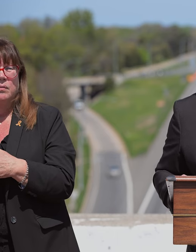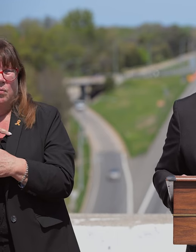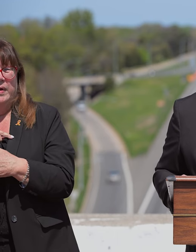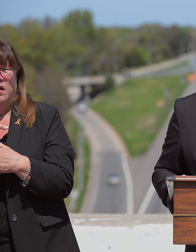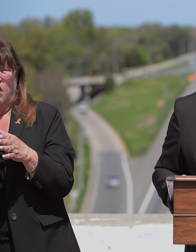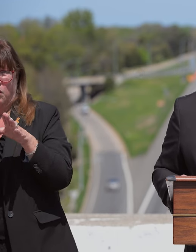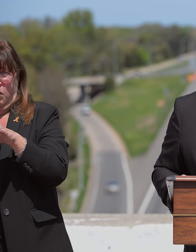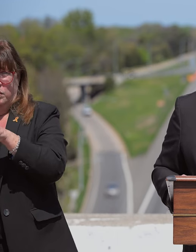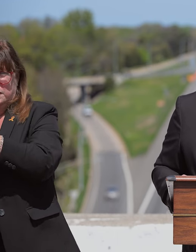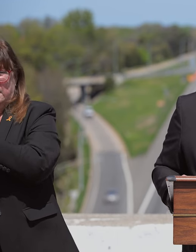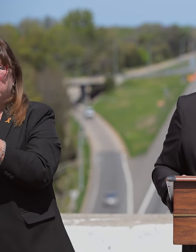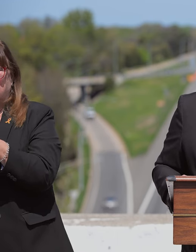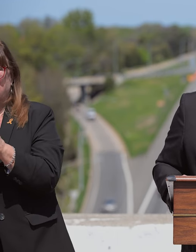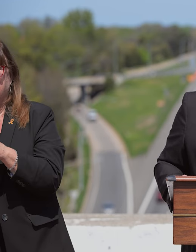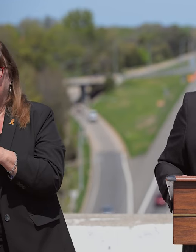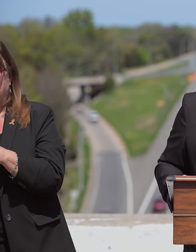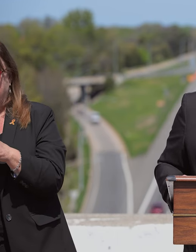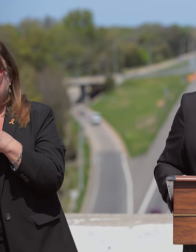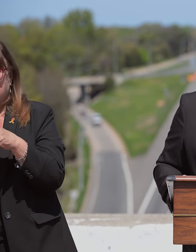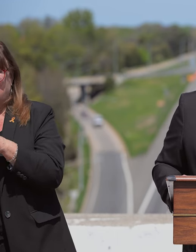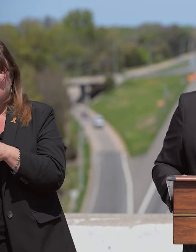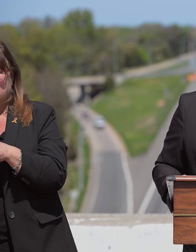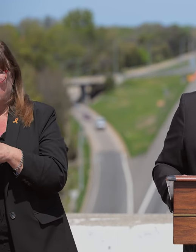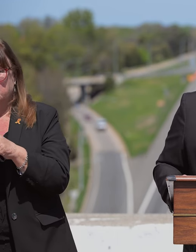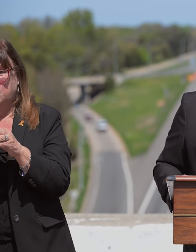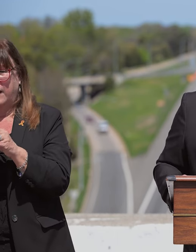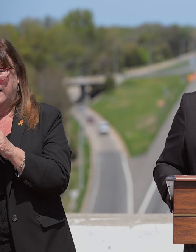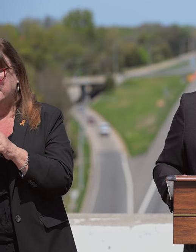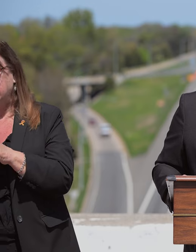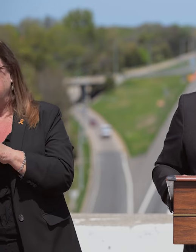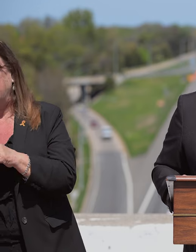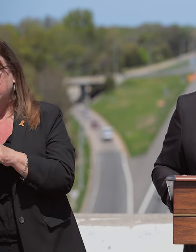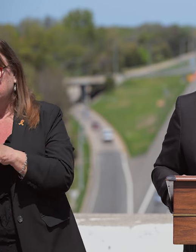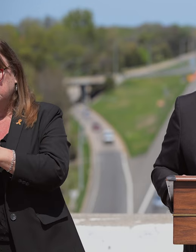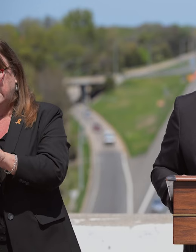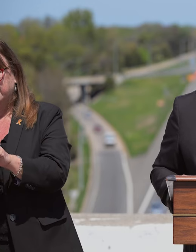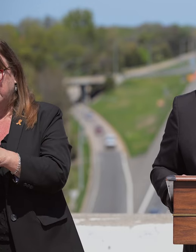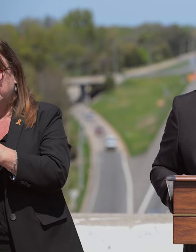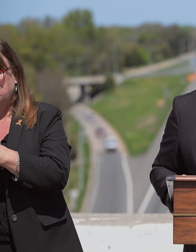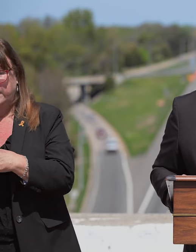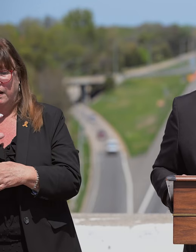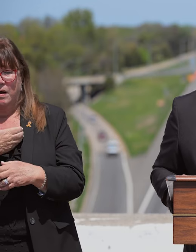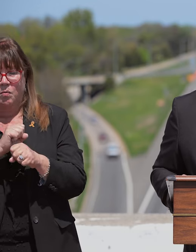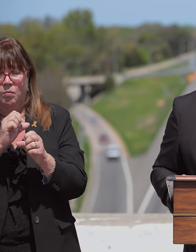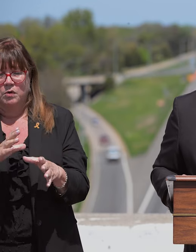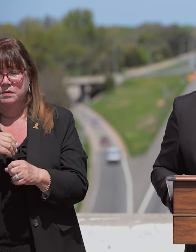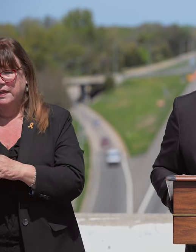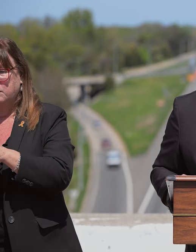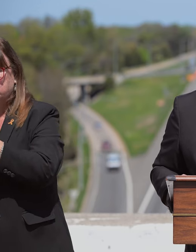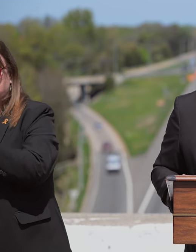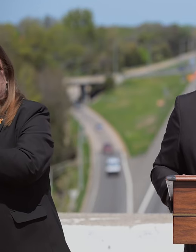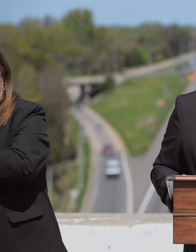additional lanes in some work zones to add more buffer between our crews and traffic. We're working